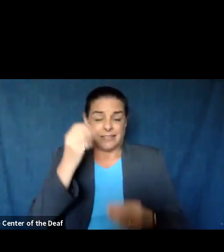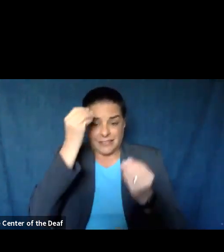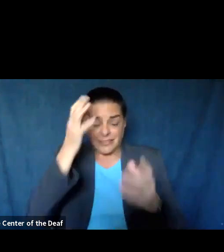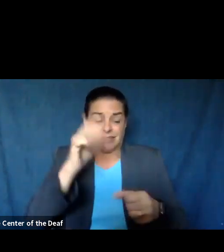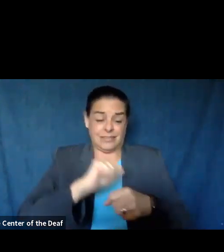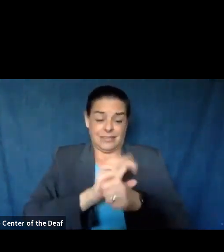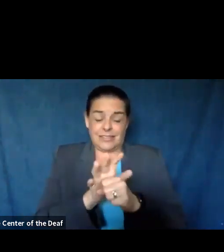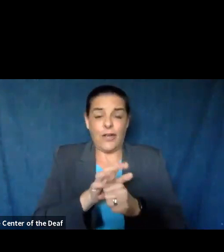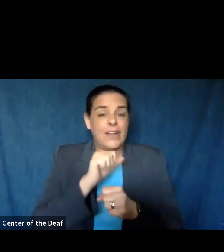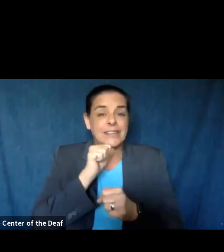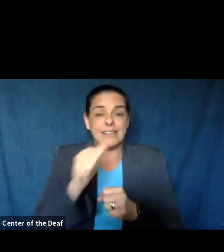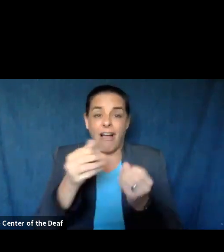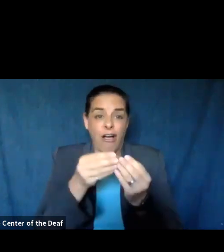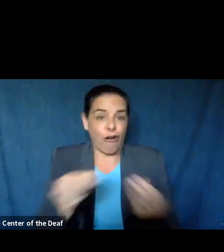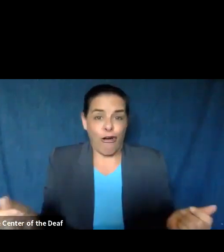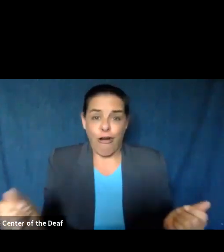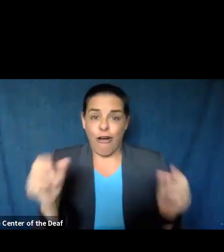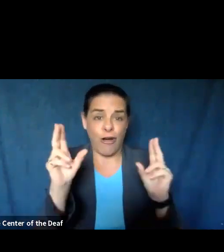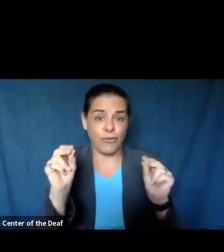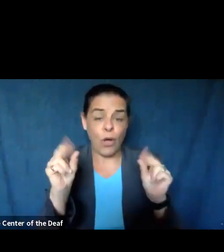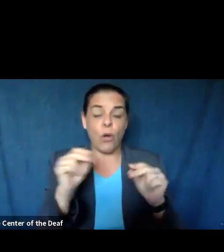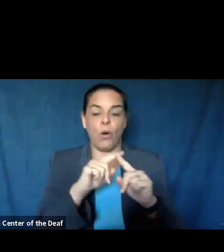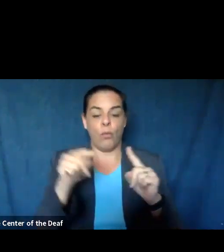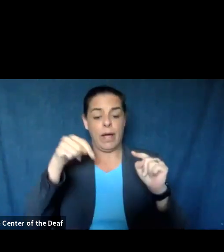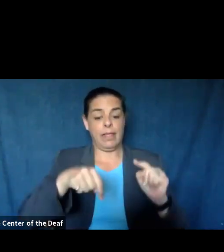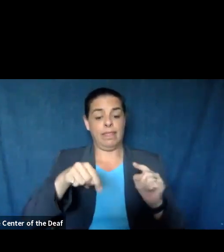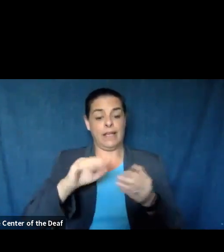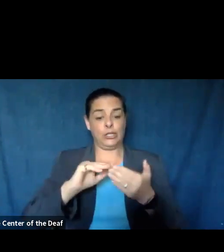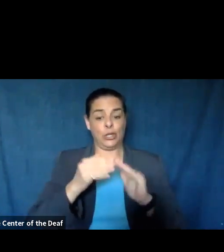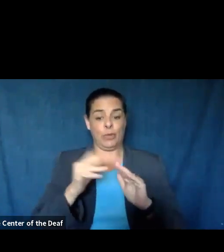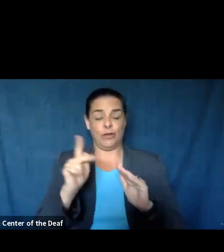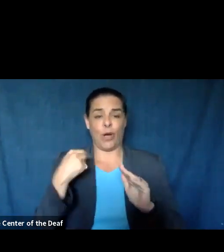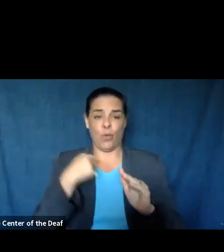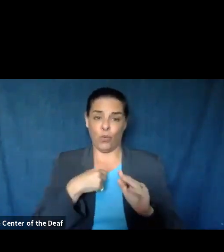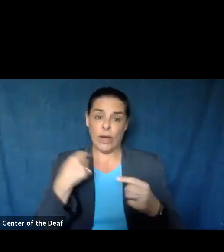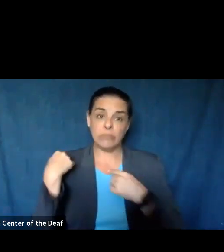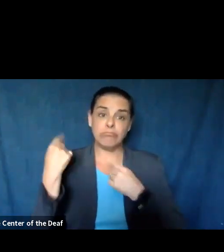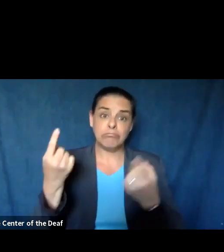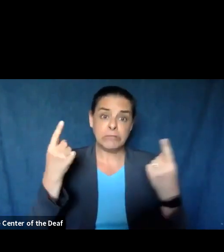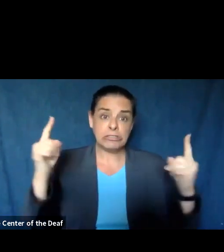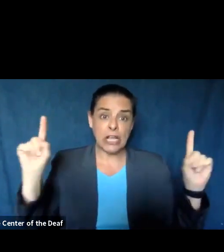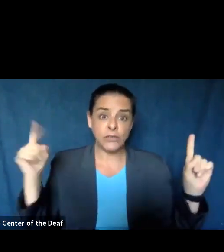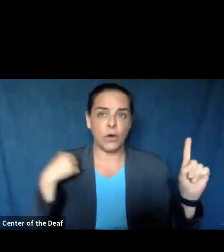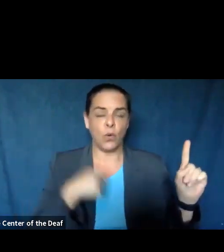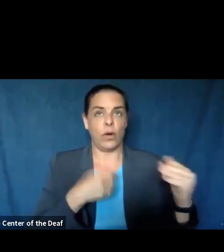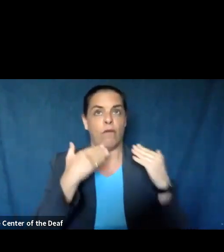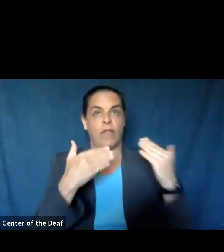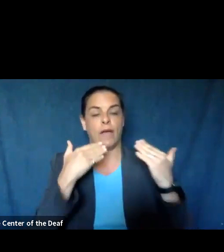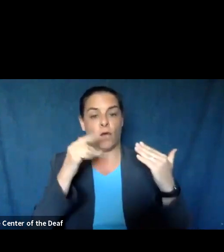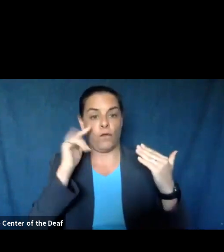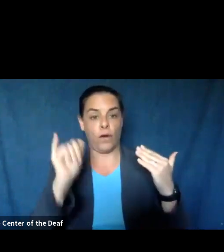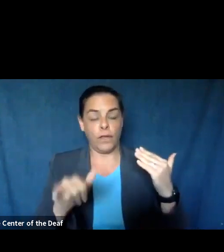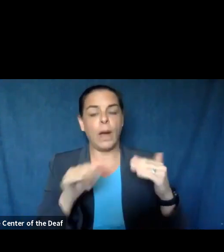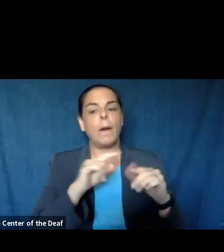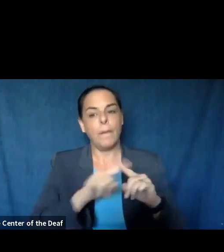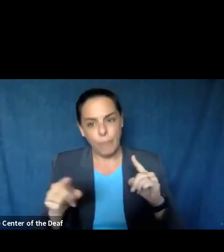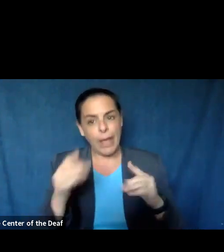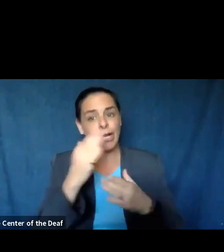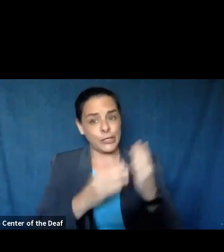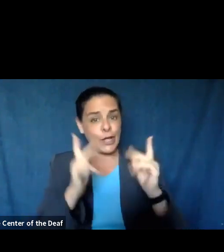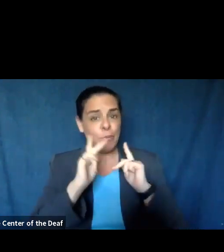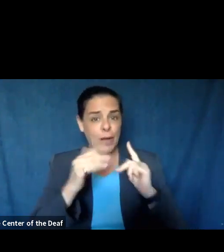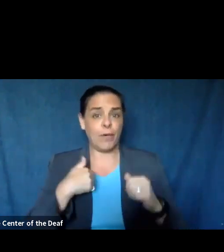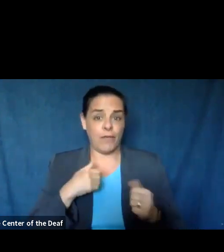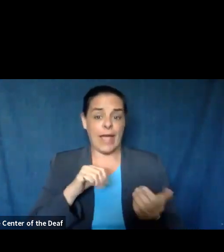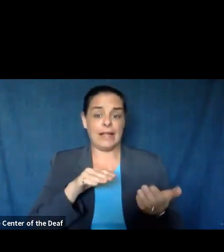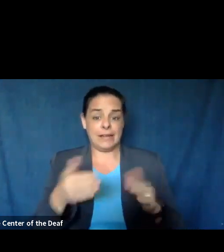gone away, but we've been successful in this community and we're very, very grateful for that. But we have had people who have been impacted by this. We have had